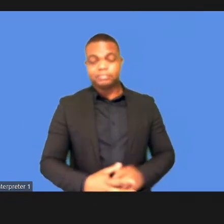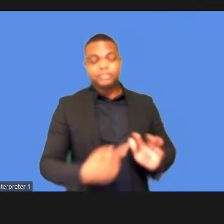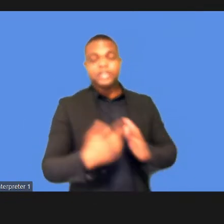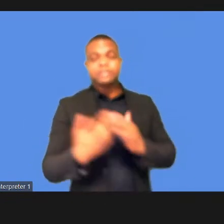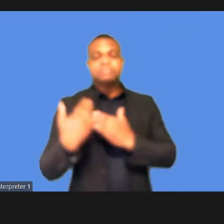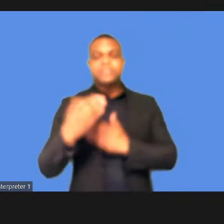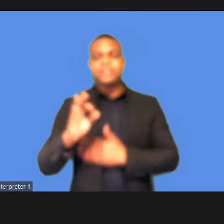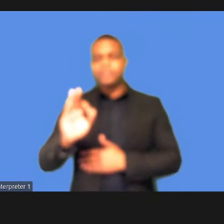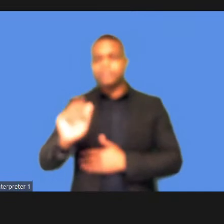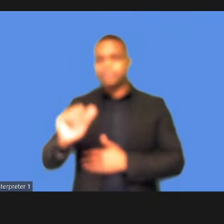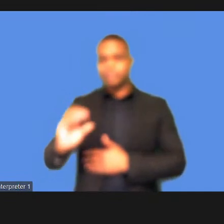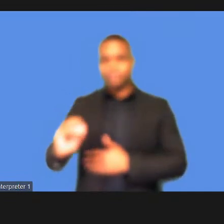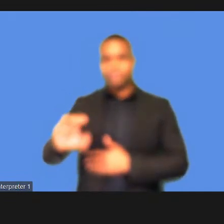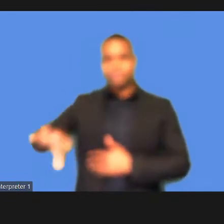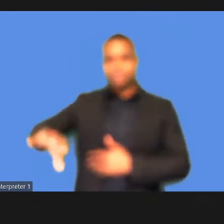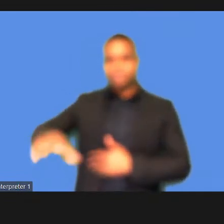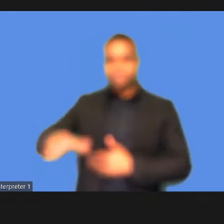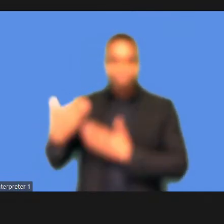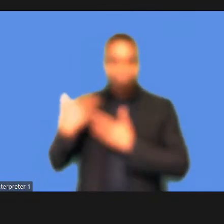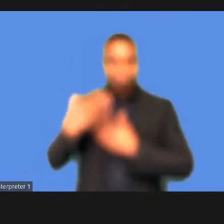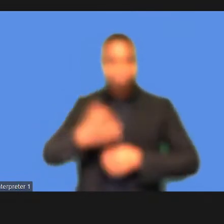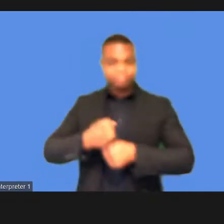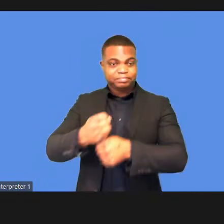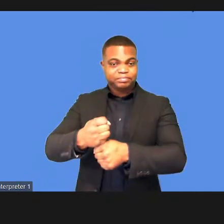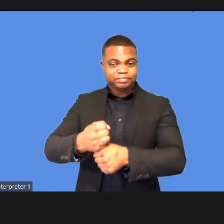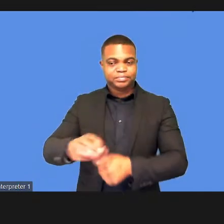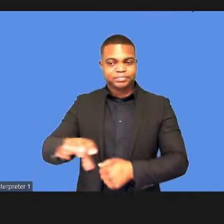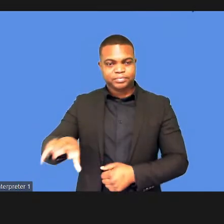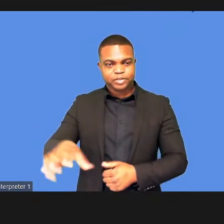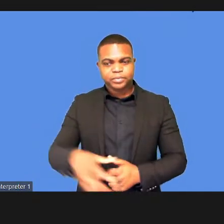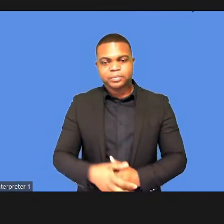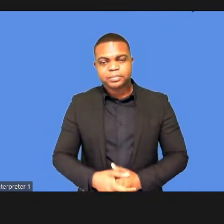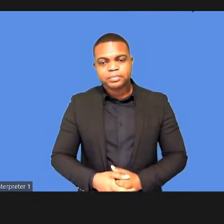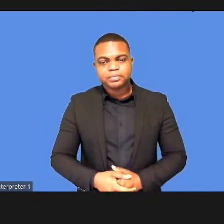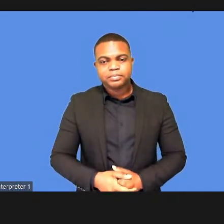Then we have Ms. Aminata